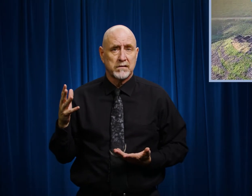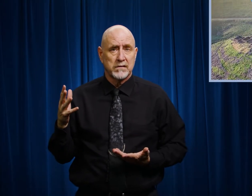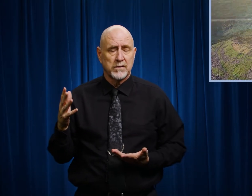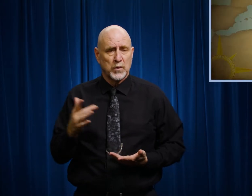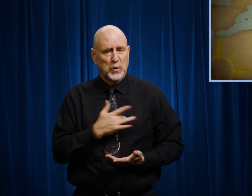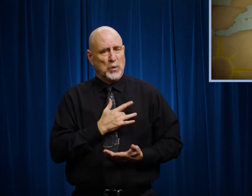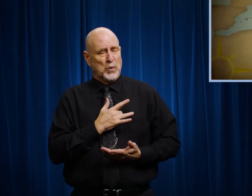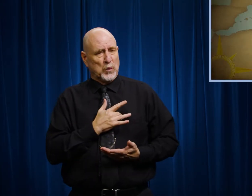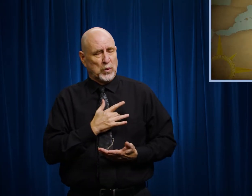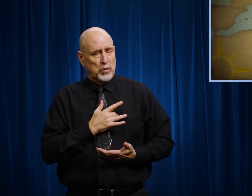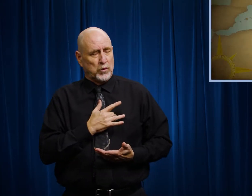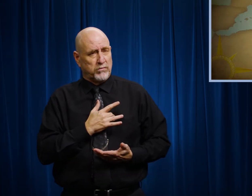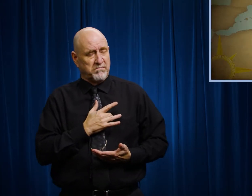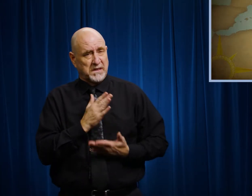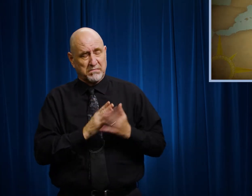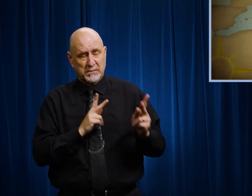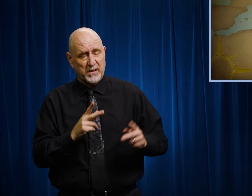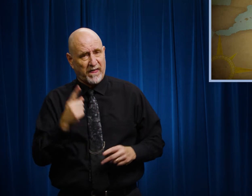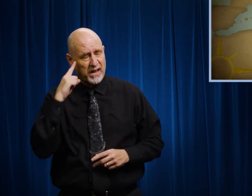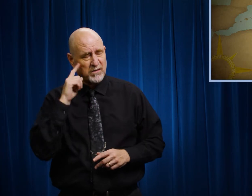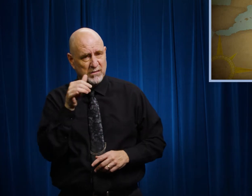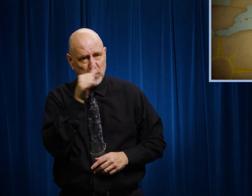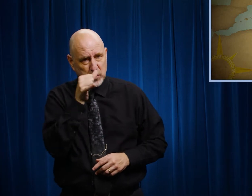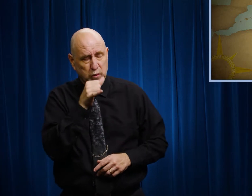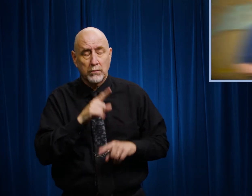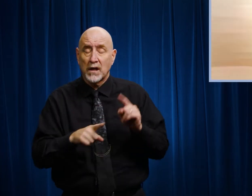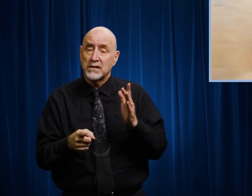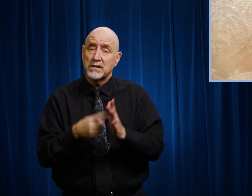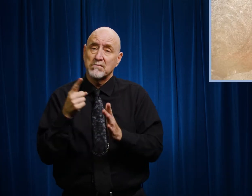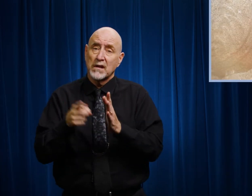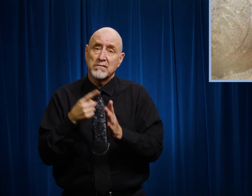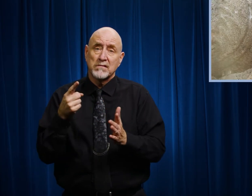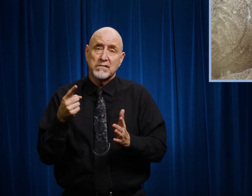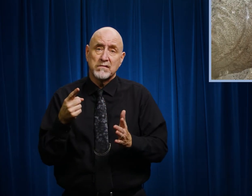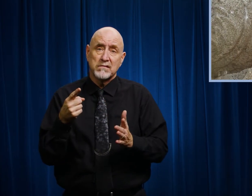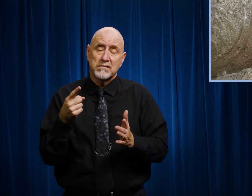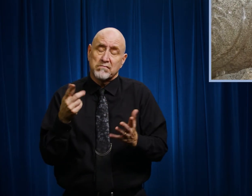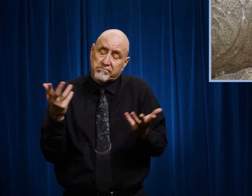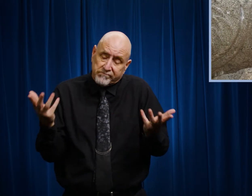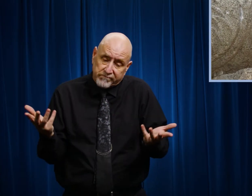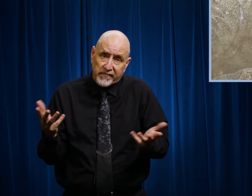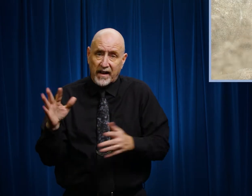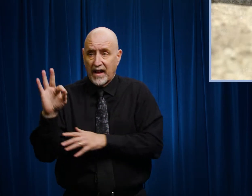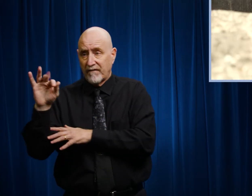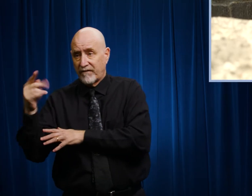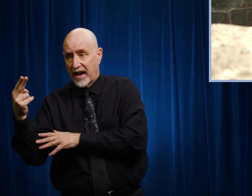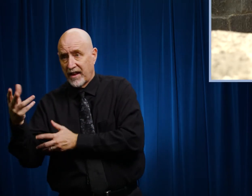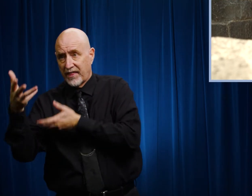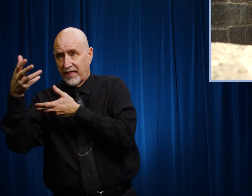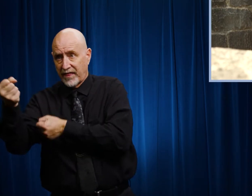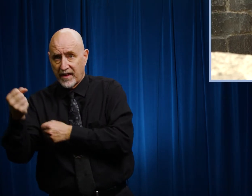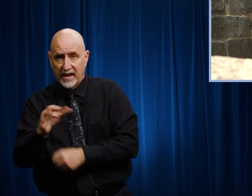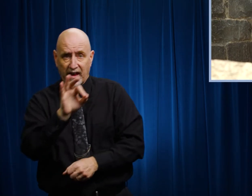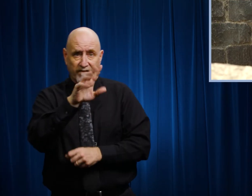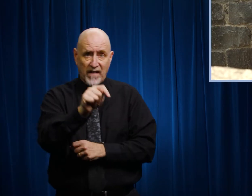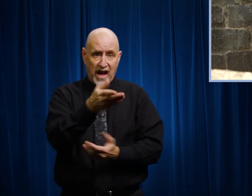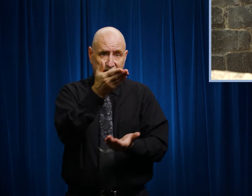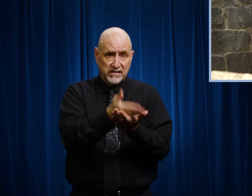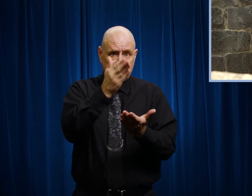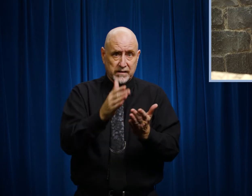Perhaps a hard pill to swallow for some, but sometimes the connections between faith and fact found here in the land